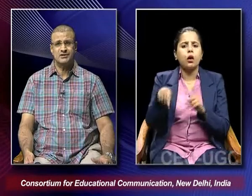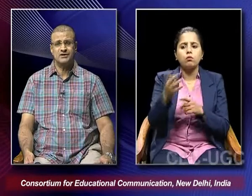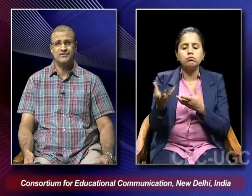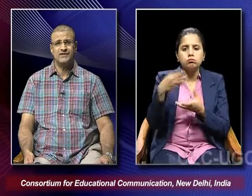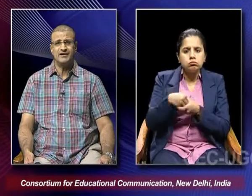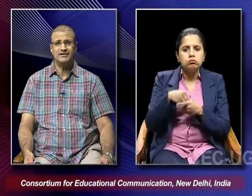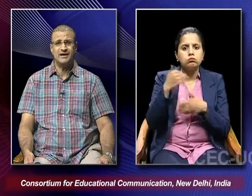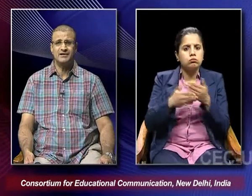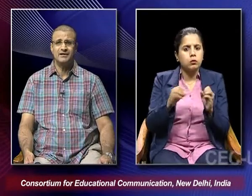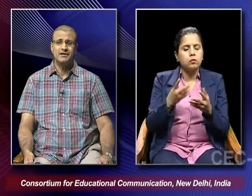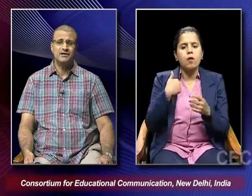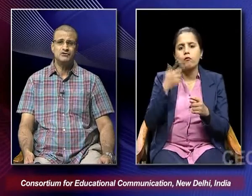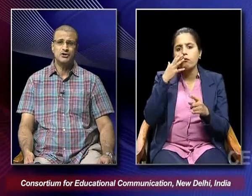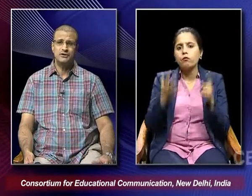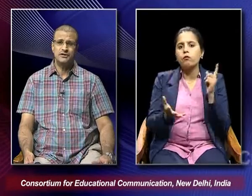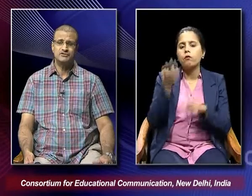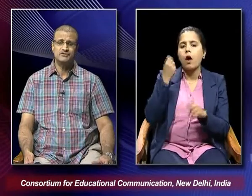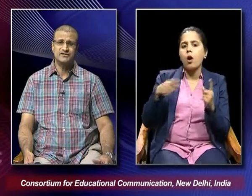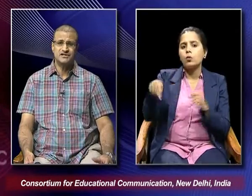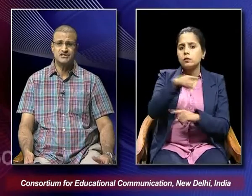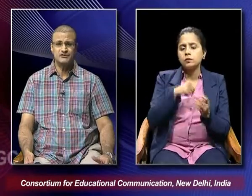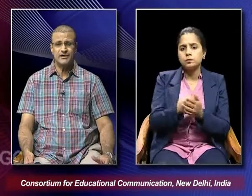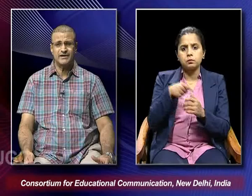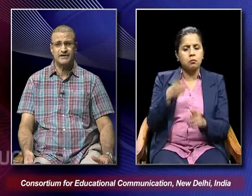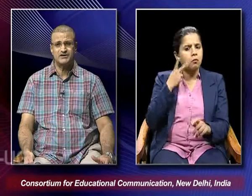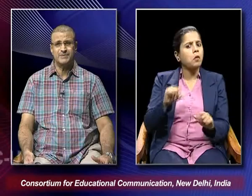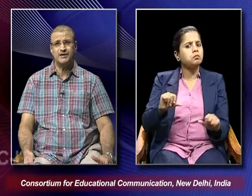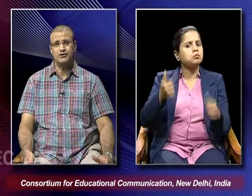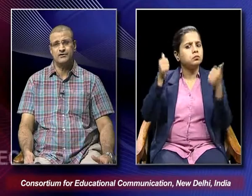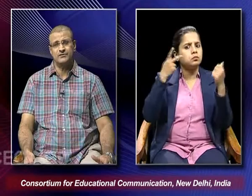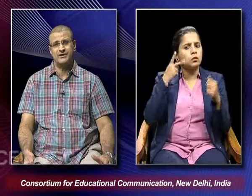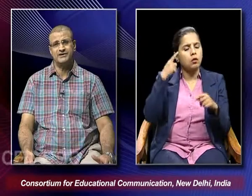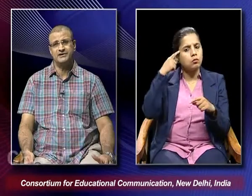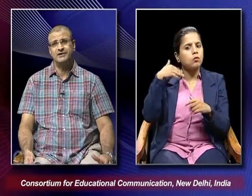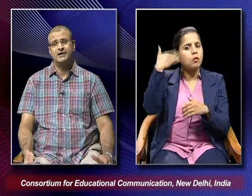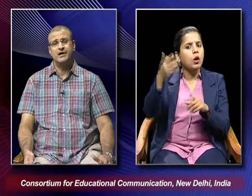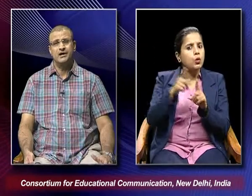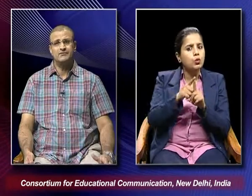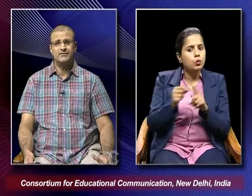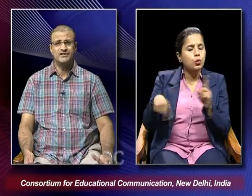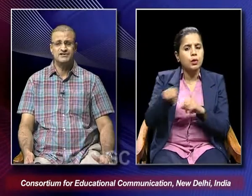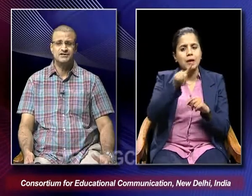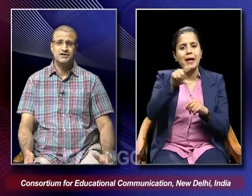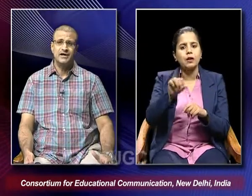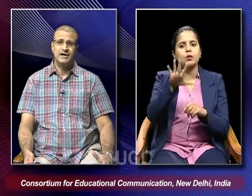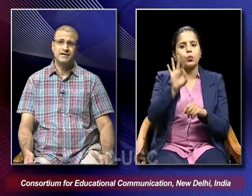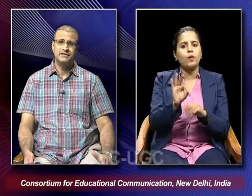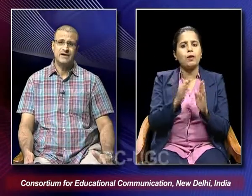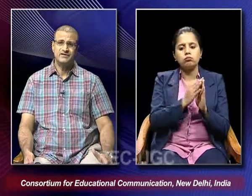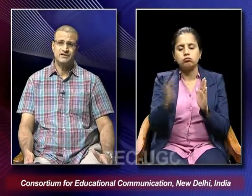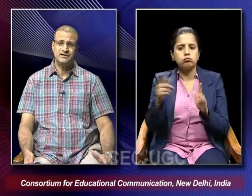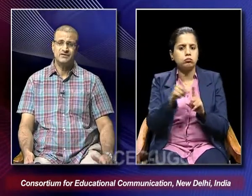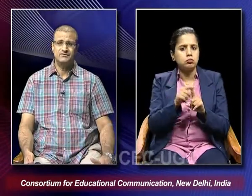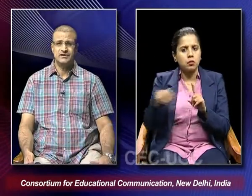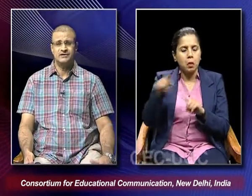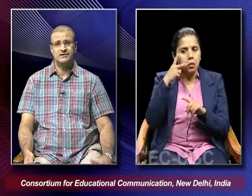engaged, we find that it was a very successful career spanning over from 1950s, and